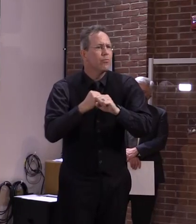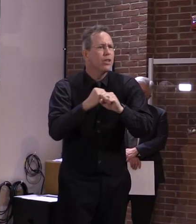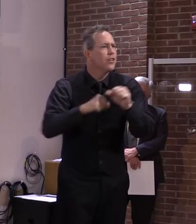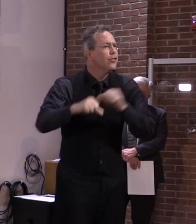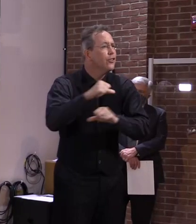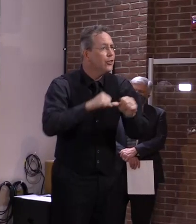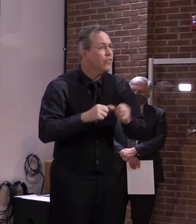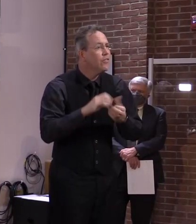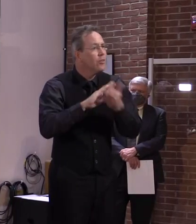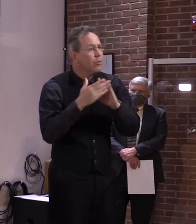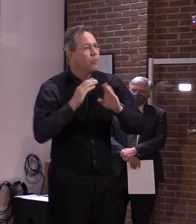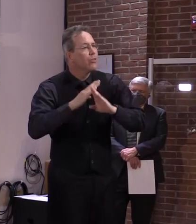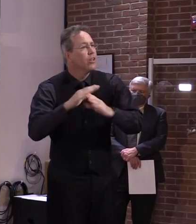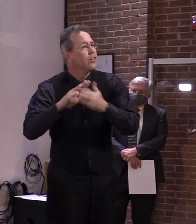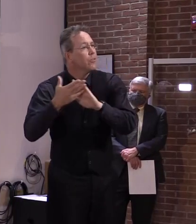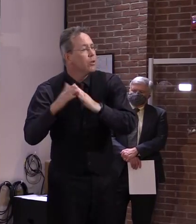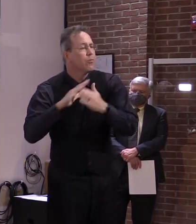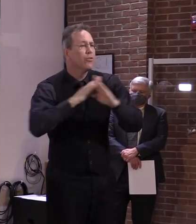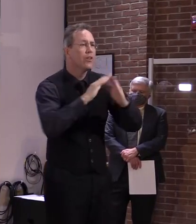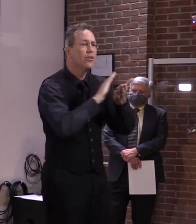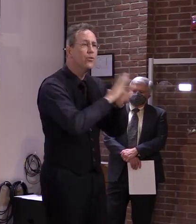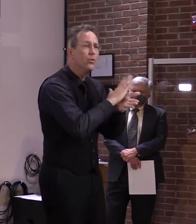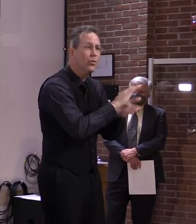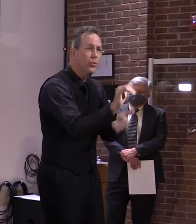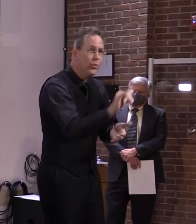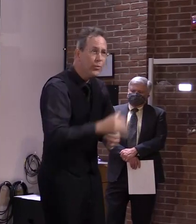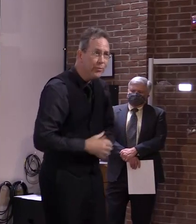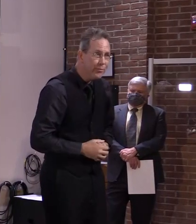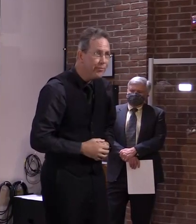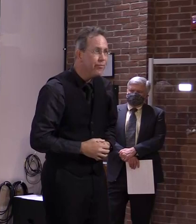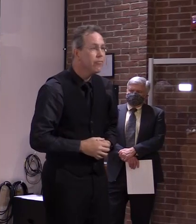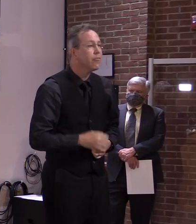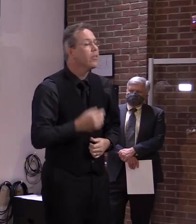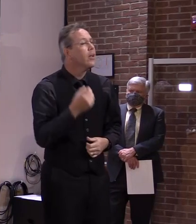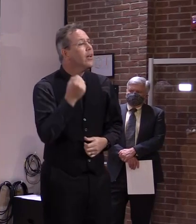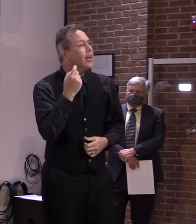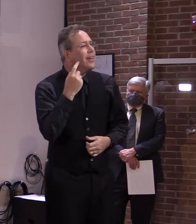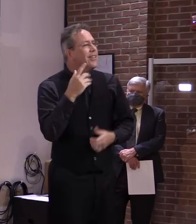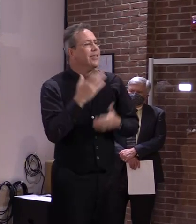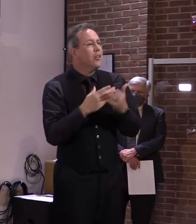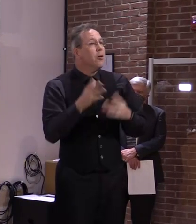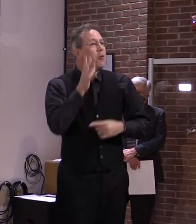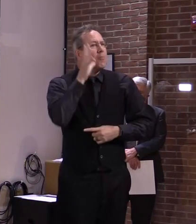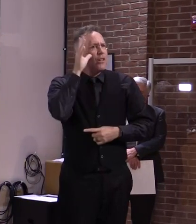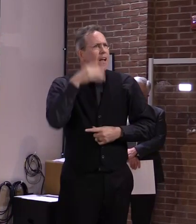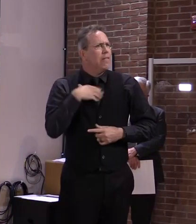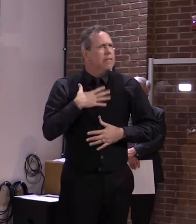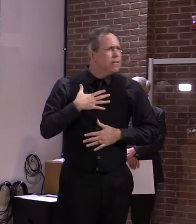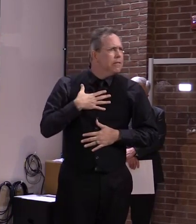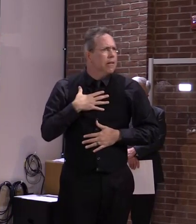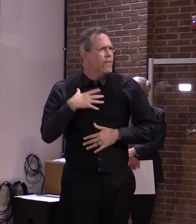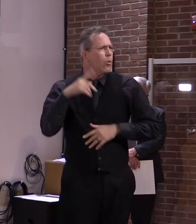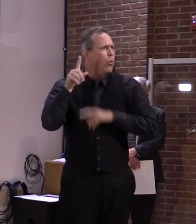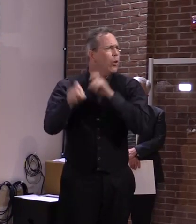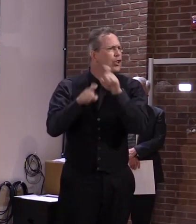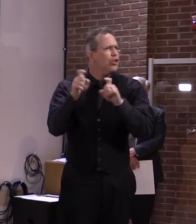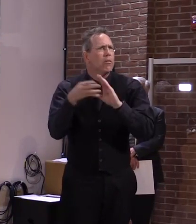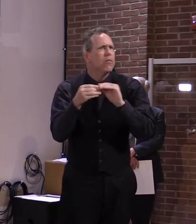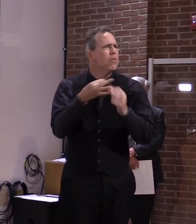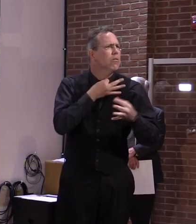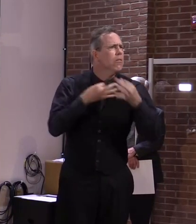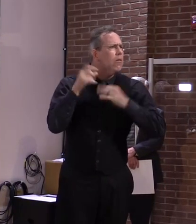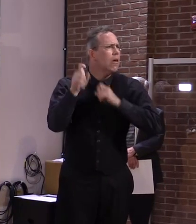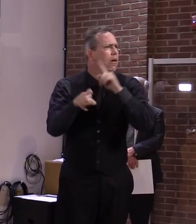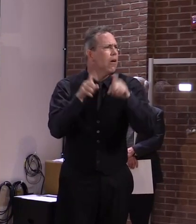Understandably, parents will have questions about getting their children vaccinated. They should consult their local pediatrician and healthcare provider